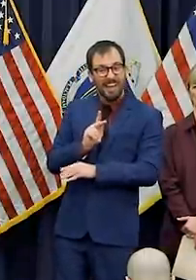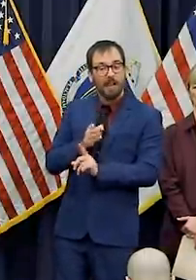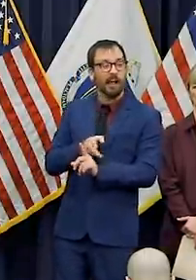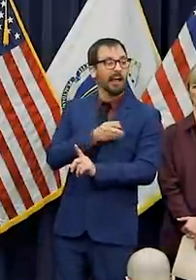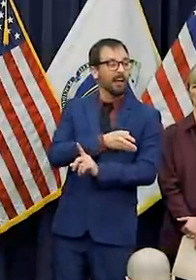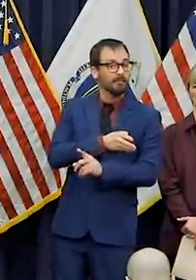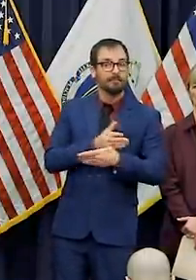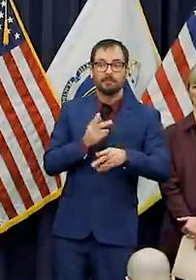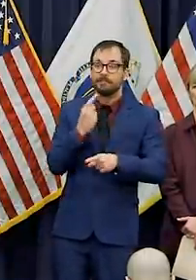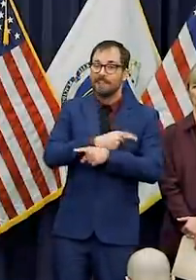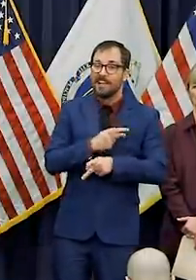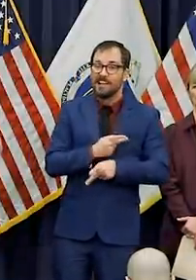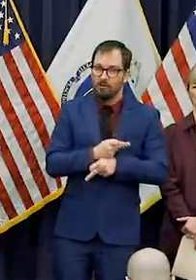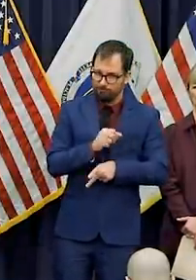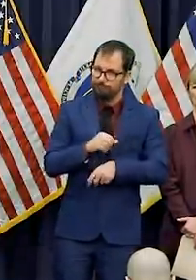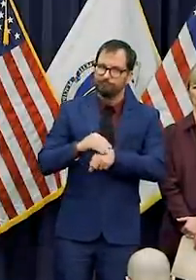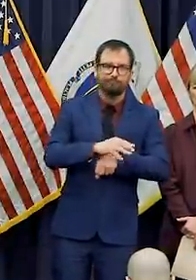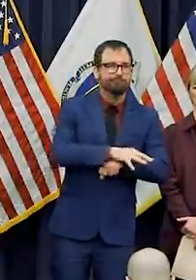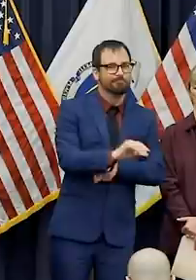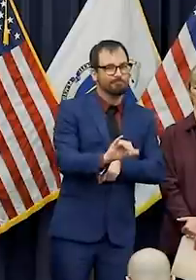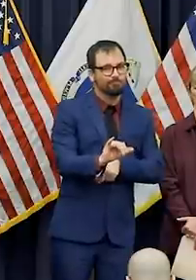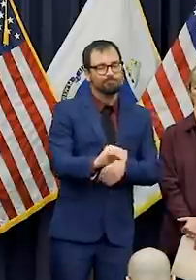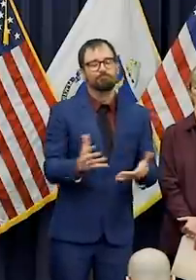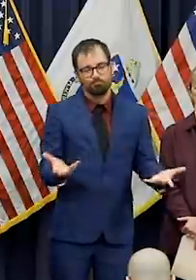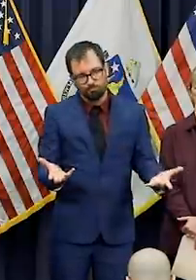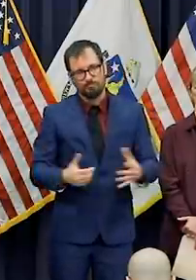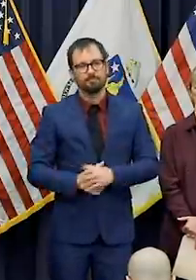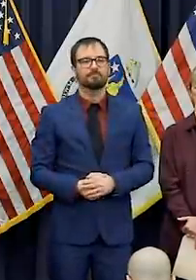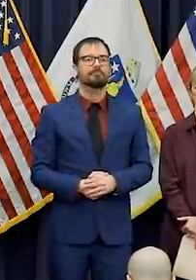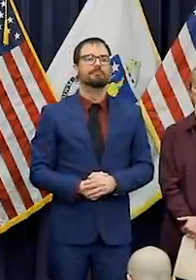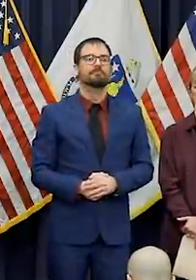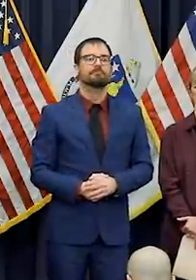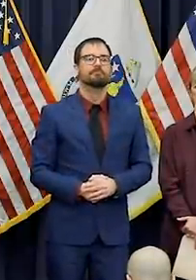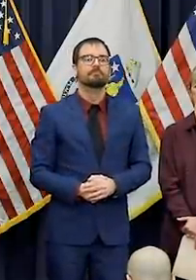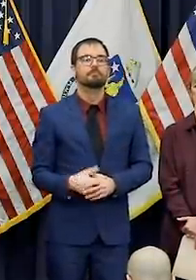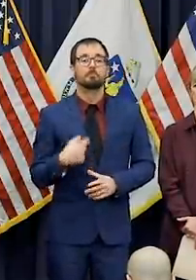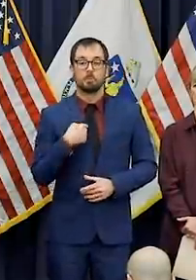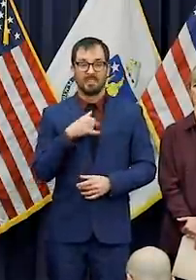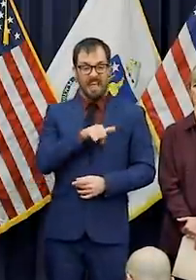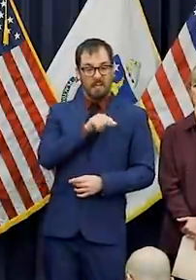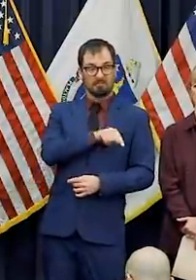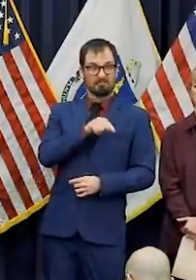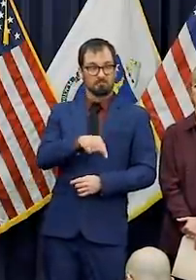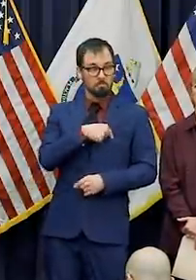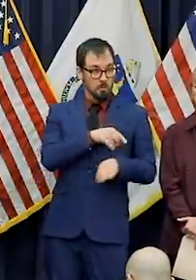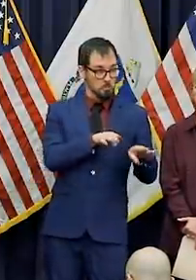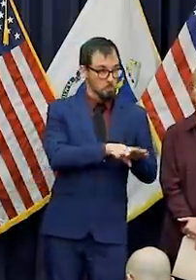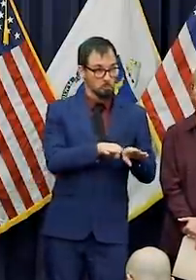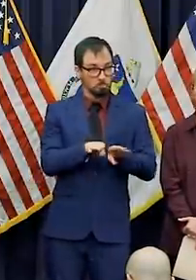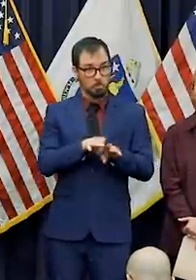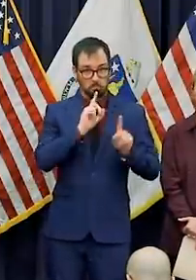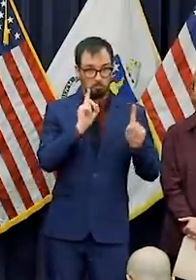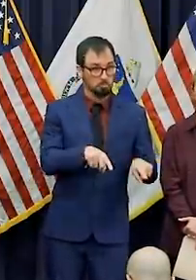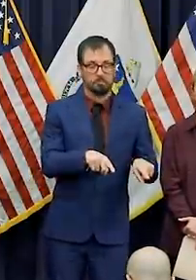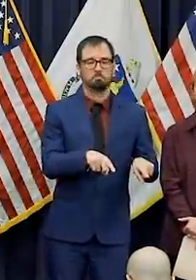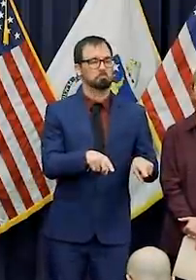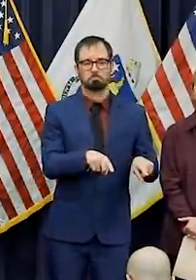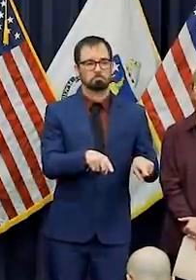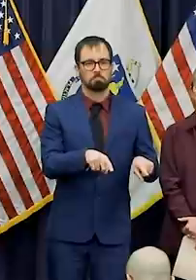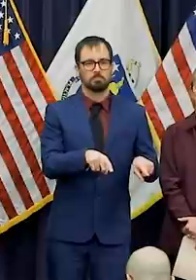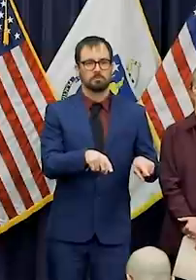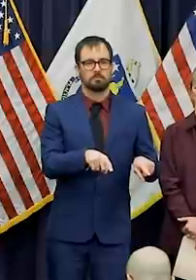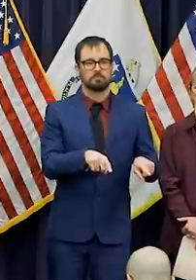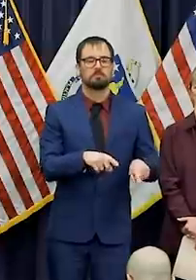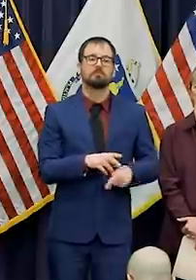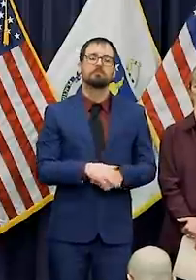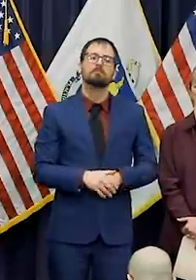of childcare programs at this time, we are strongly urging childcare providers to strictly observe